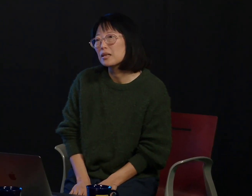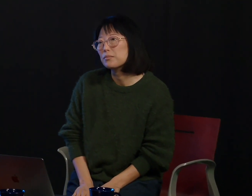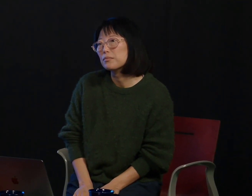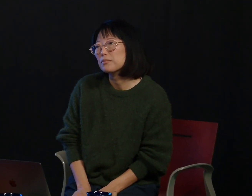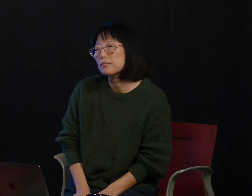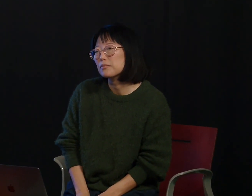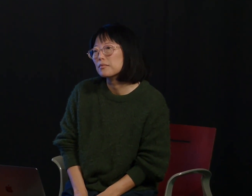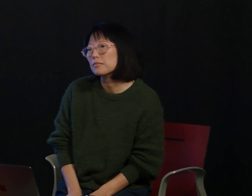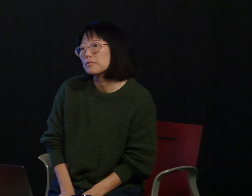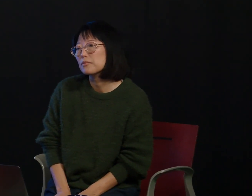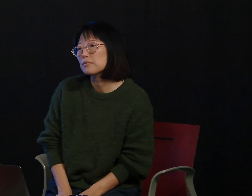So,